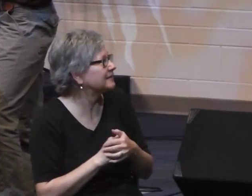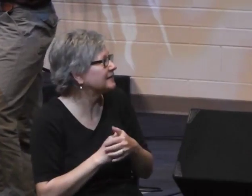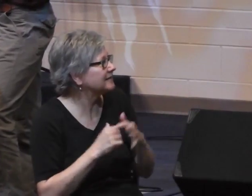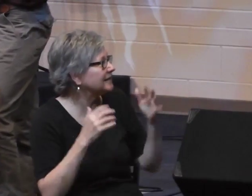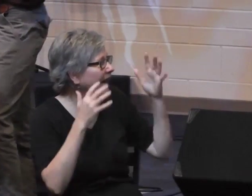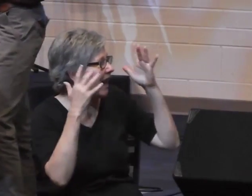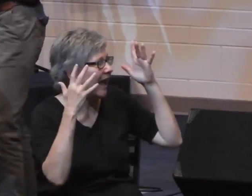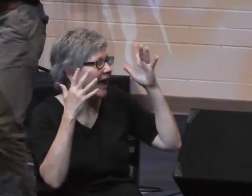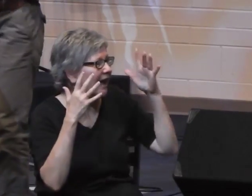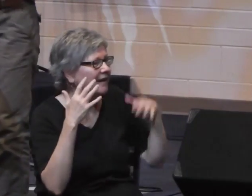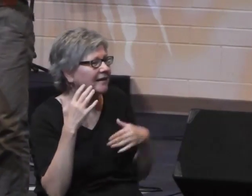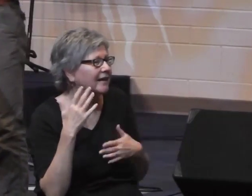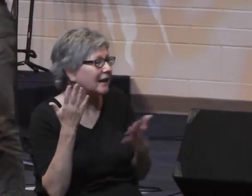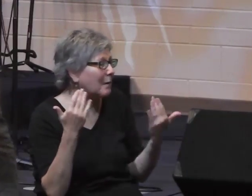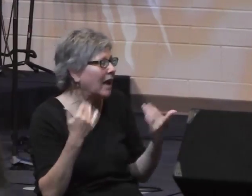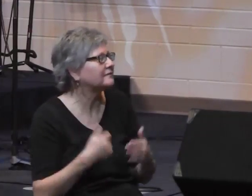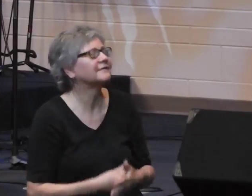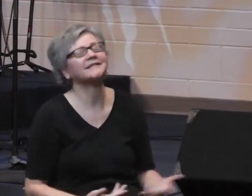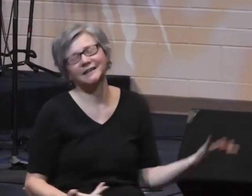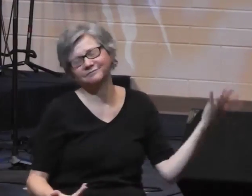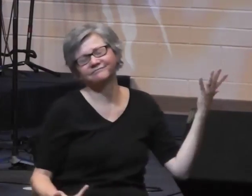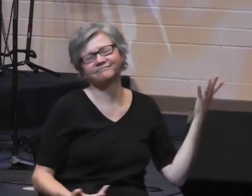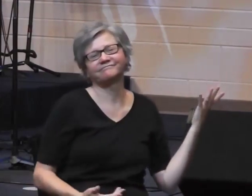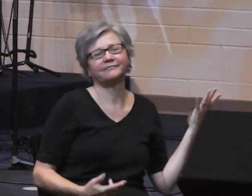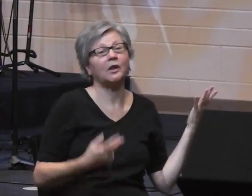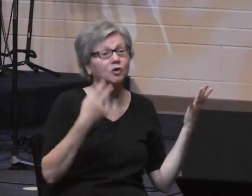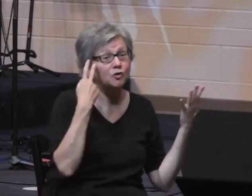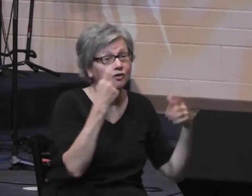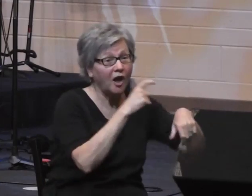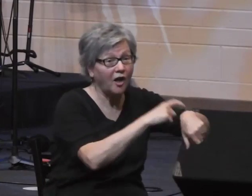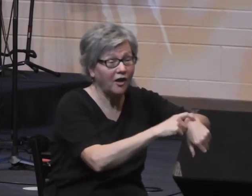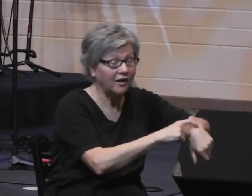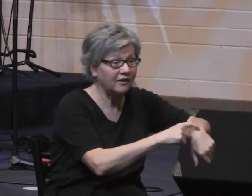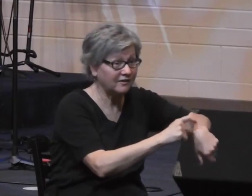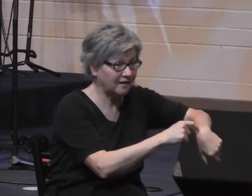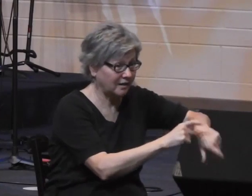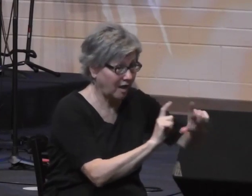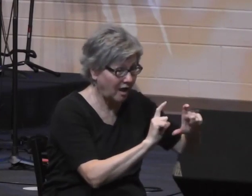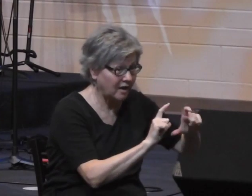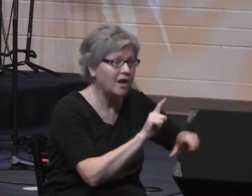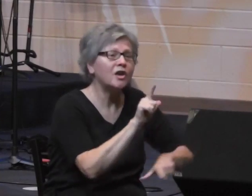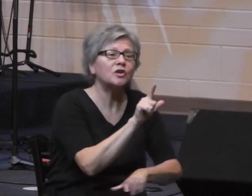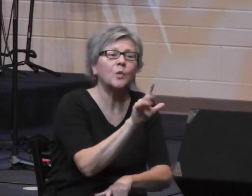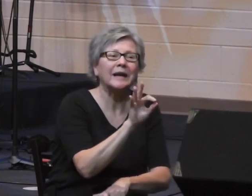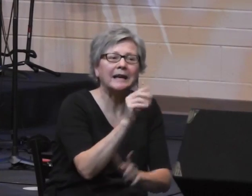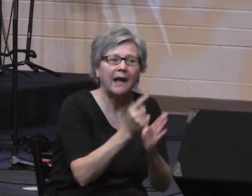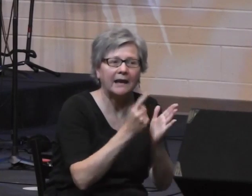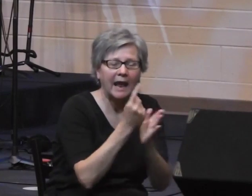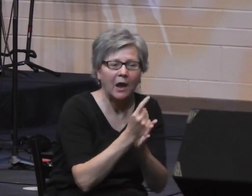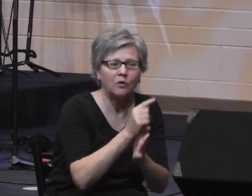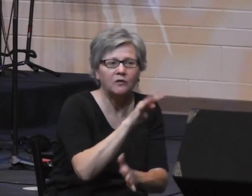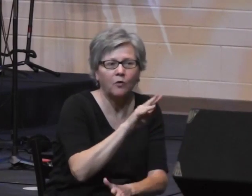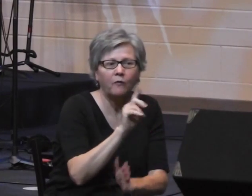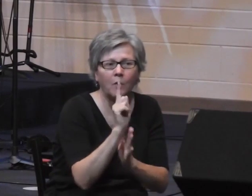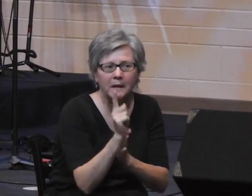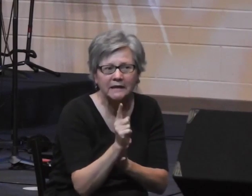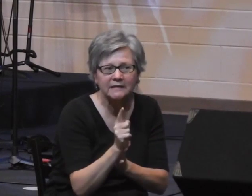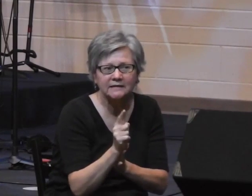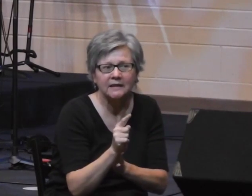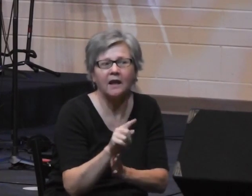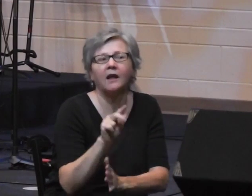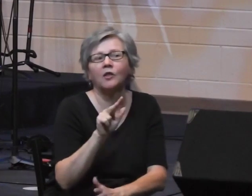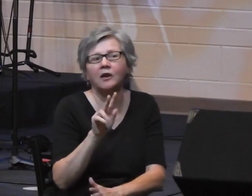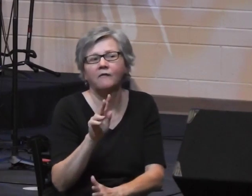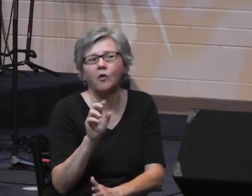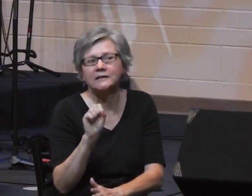I don't know if you saw the clock, 29 hours, 44 minutes and